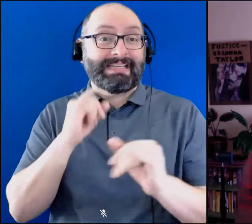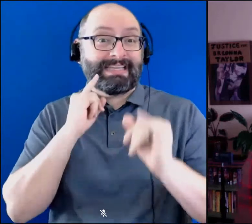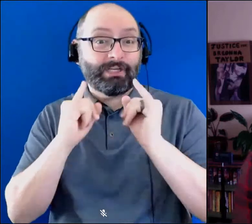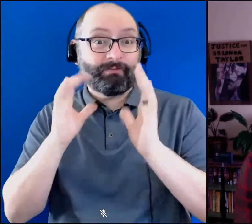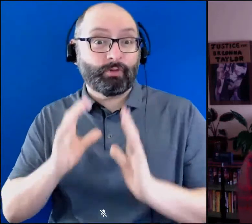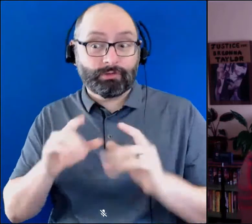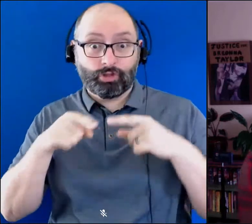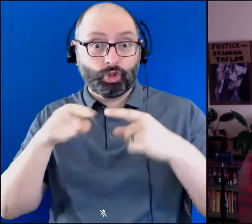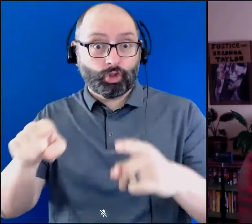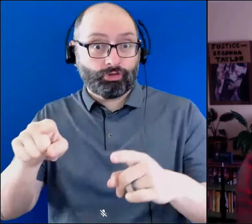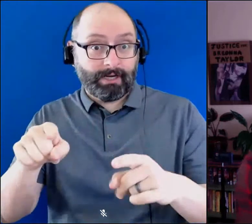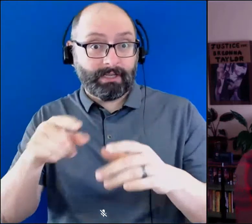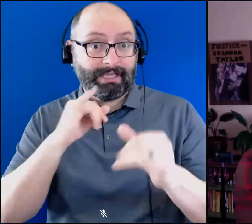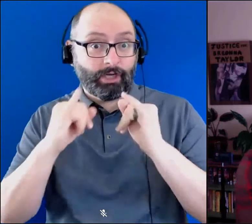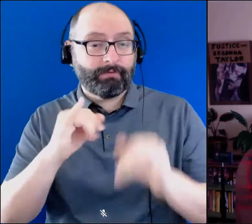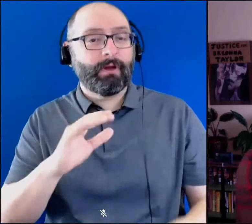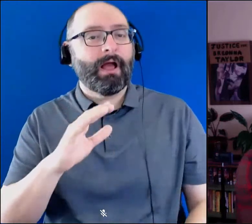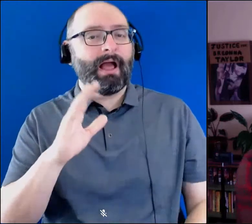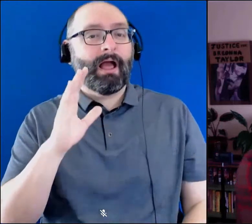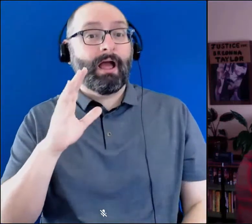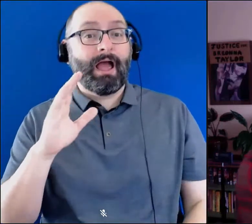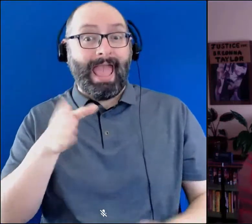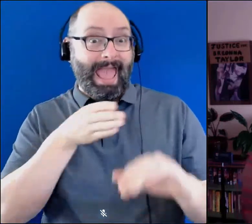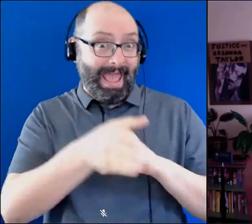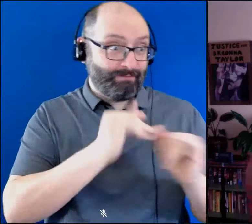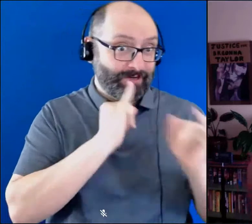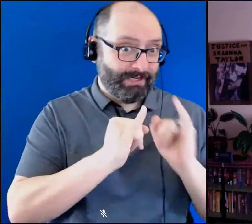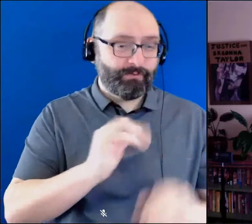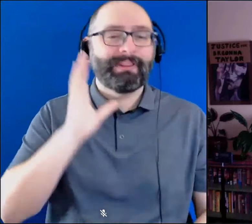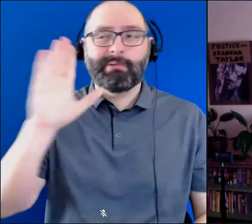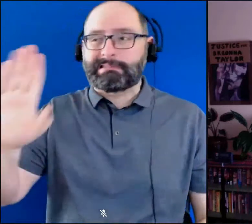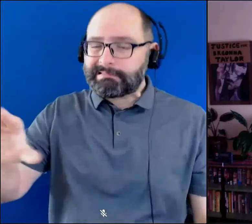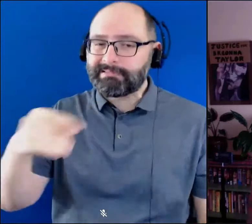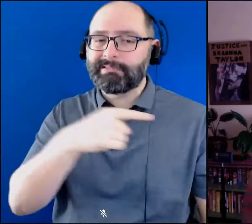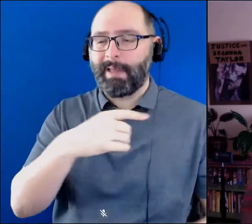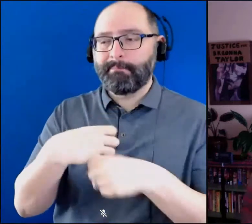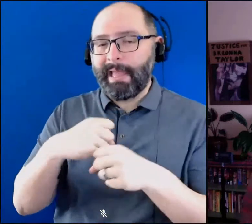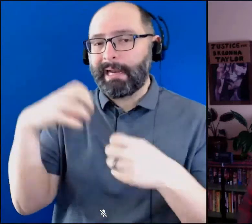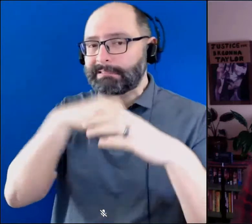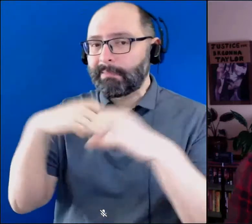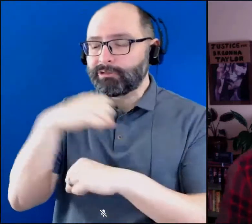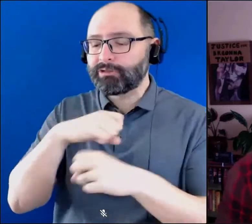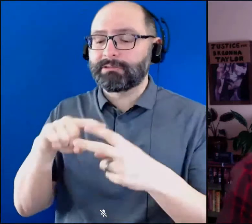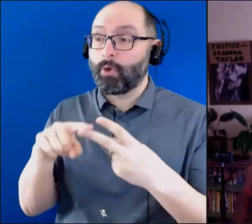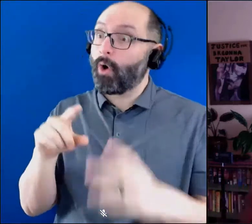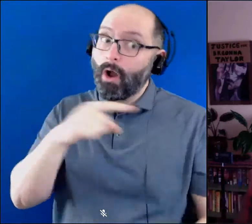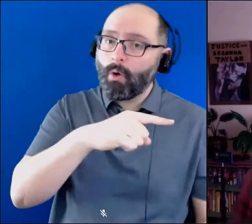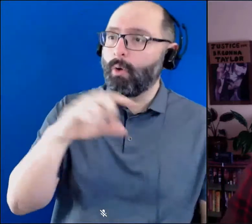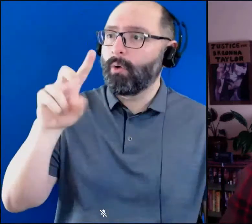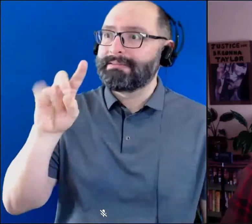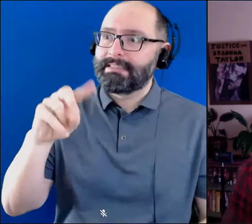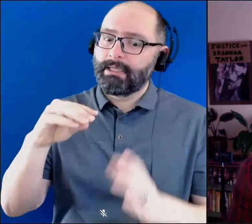about whether or not you make assumptions and whether or not you list edge cases. So just do it a little bit of it at least.